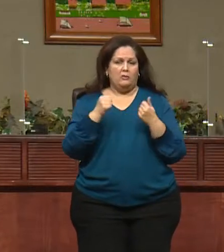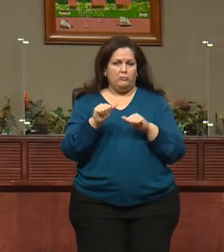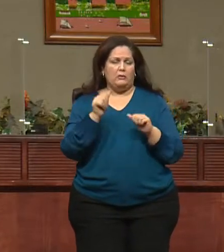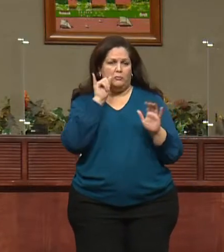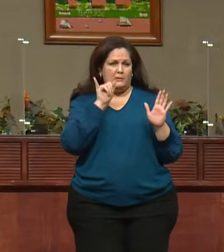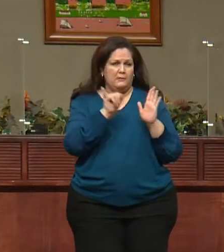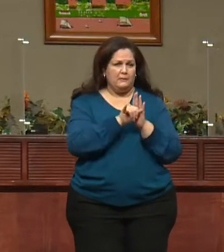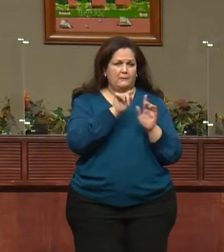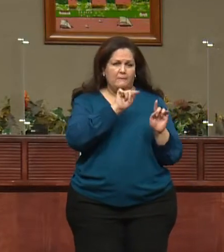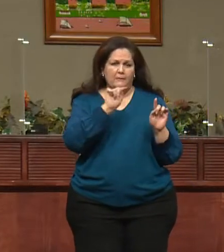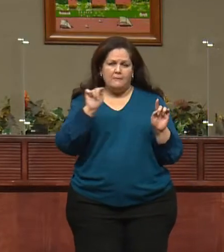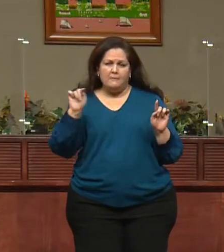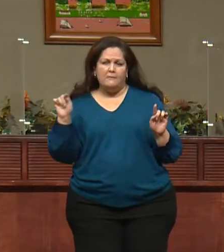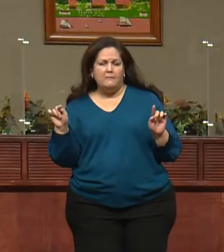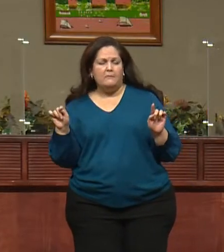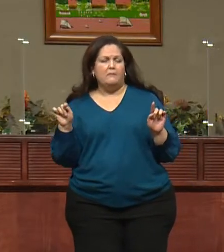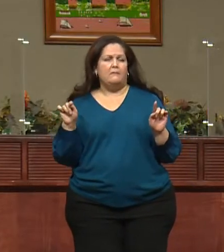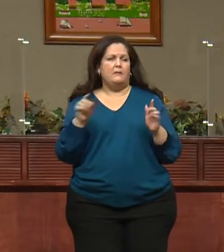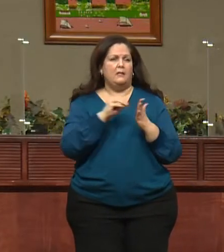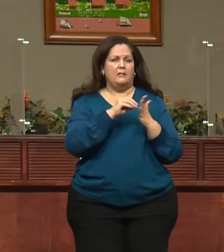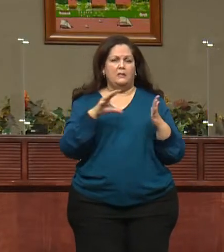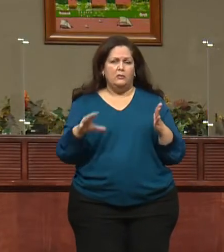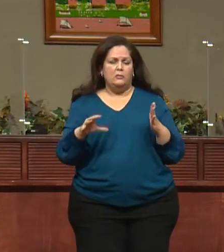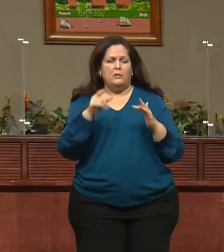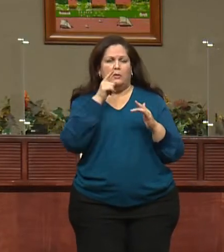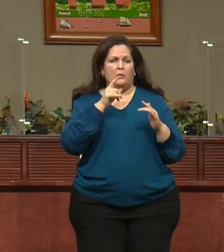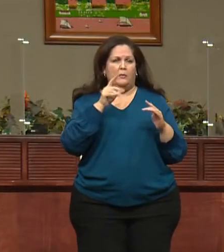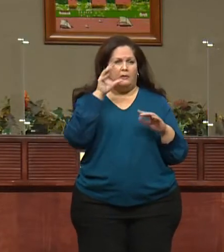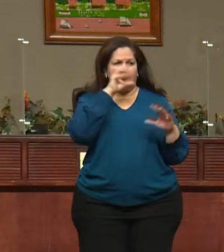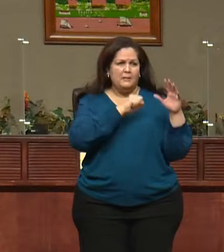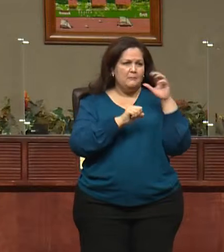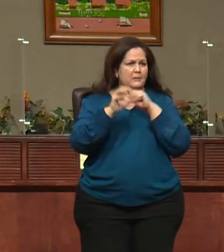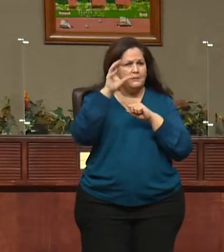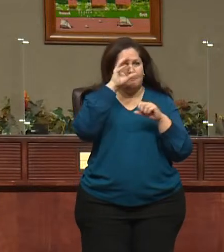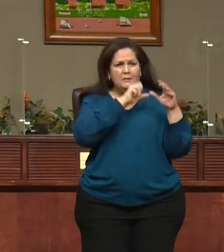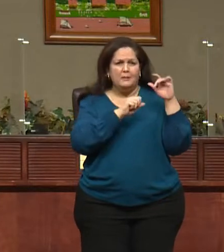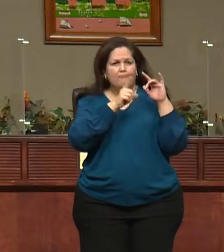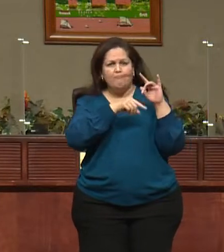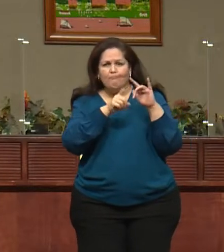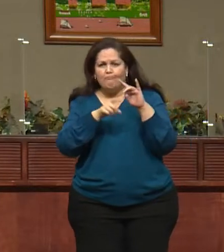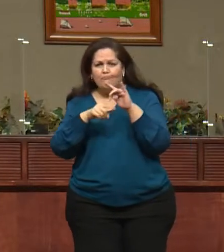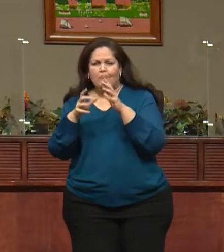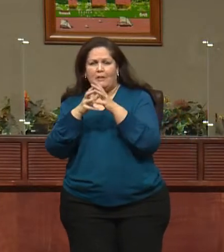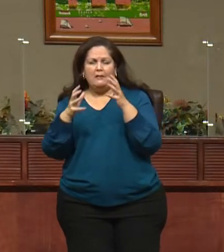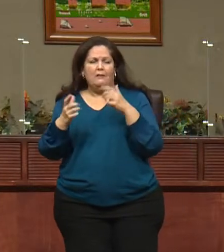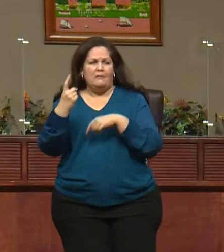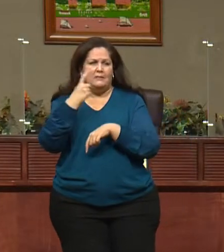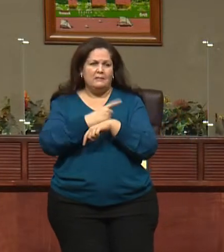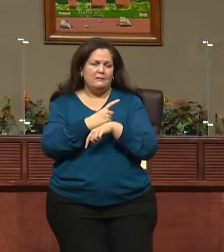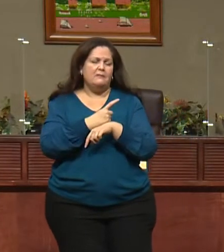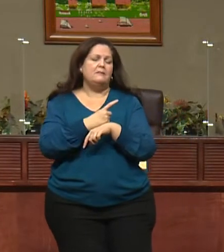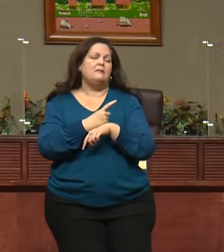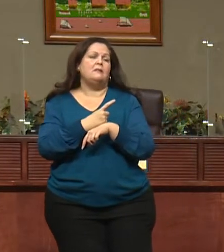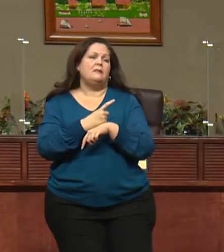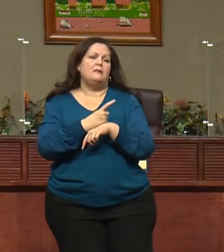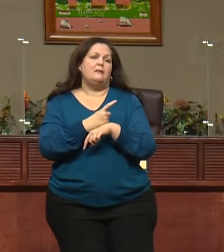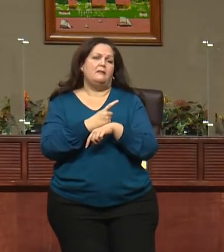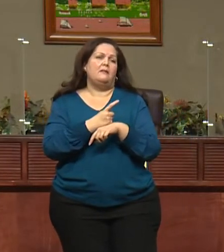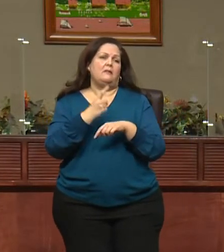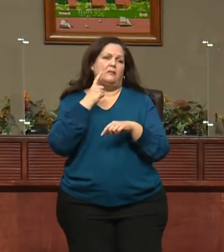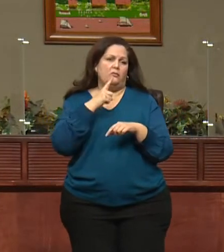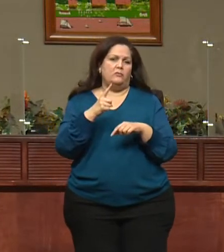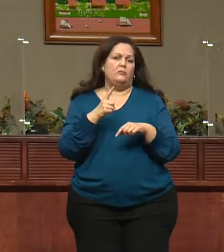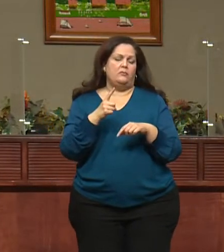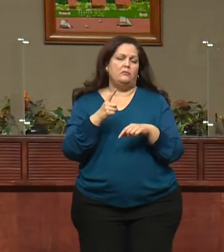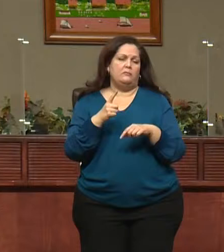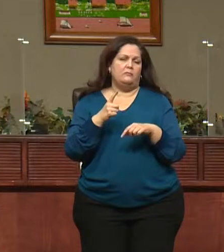those individuals that had missed a significant number of days or were absent a significant number of days, in order to